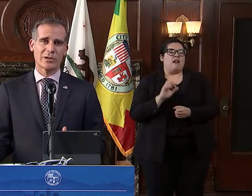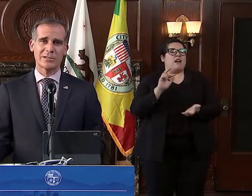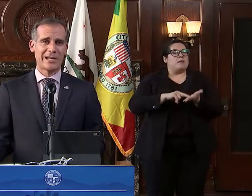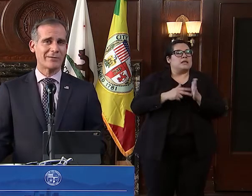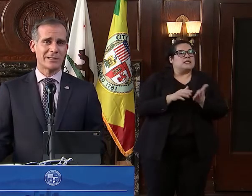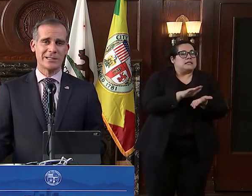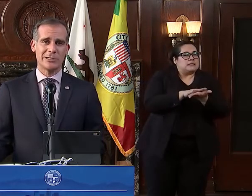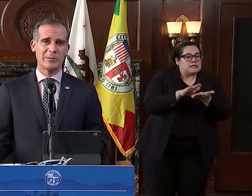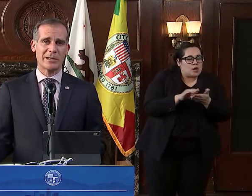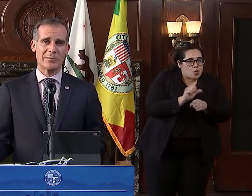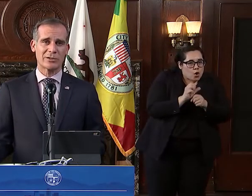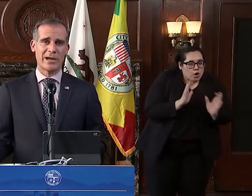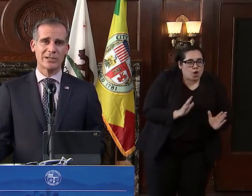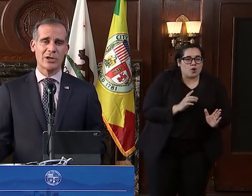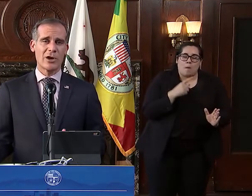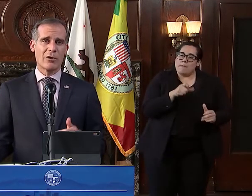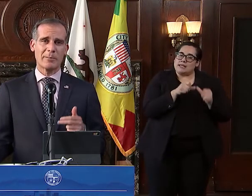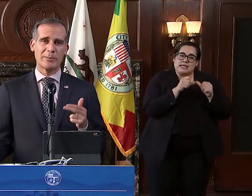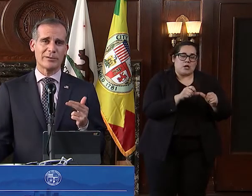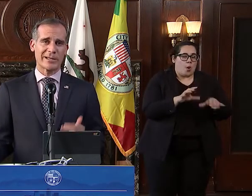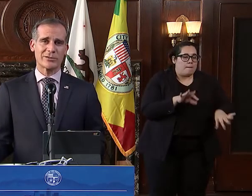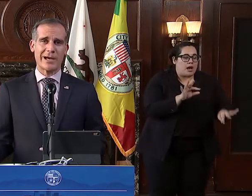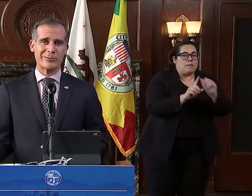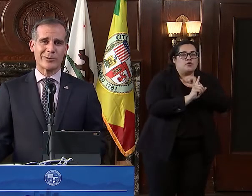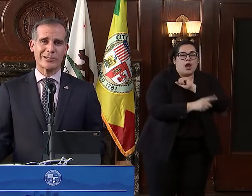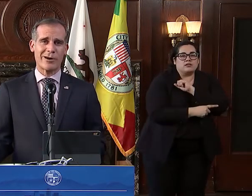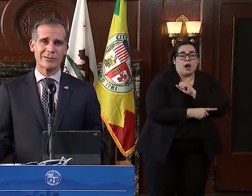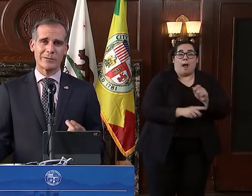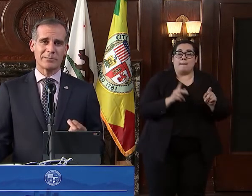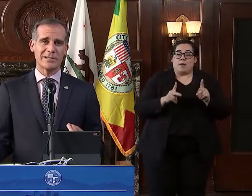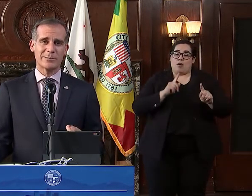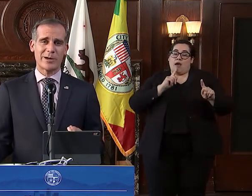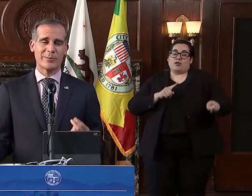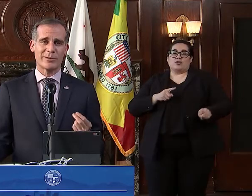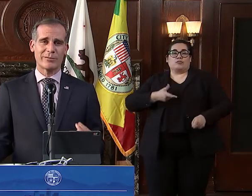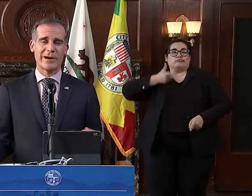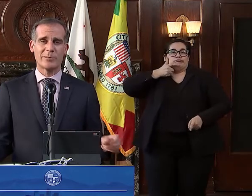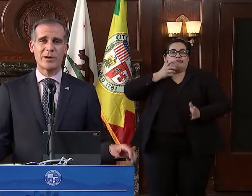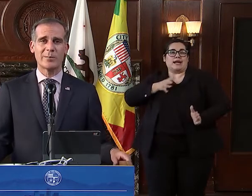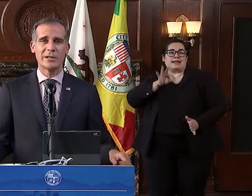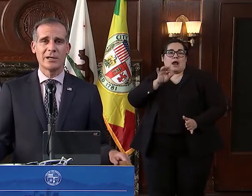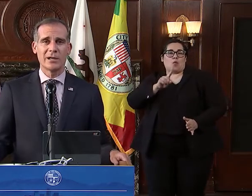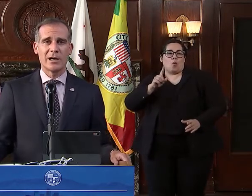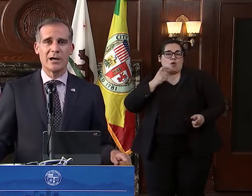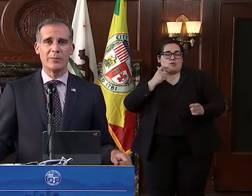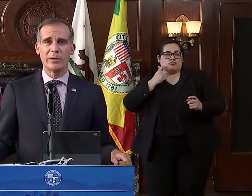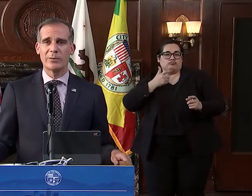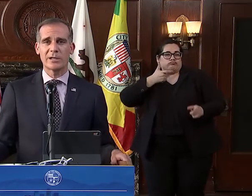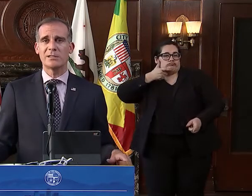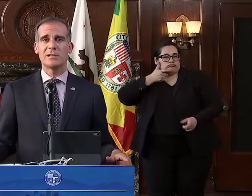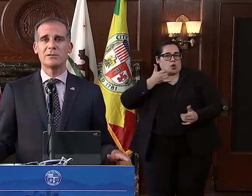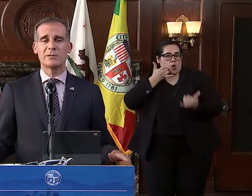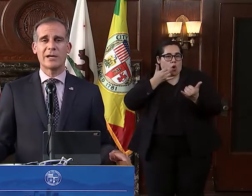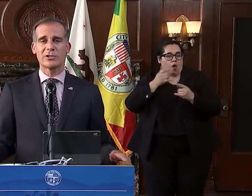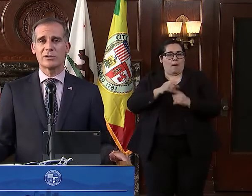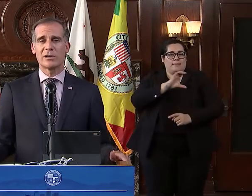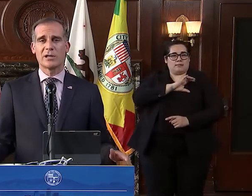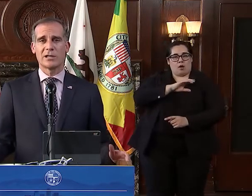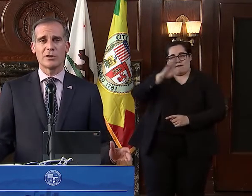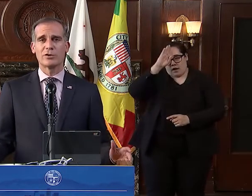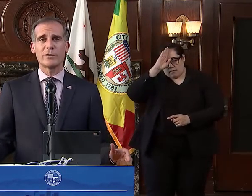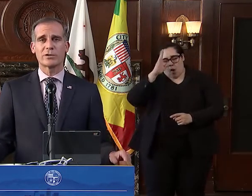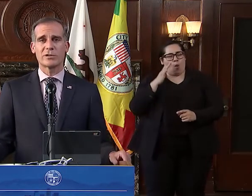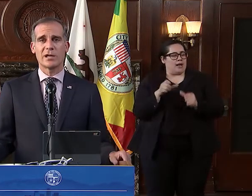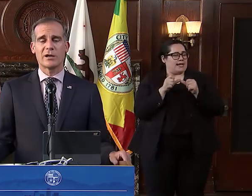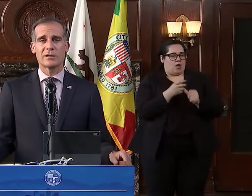sanitation workers that have to continue picking up the trash, or people who answer 911 calls from the police department or the fire department. We will continue to make sure